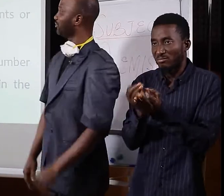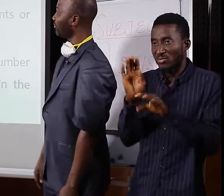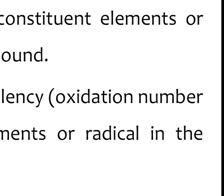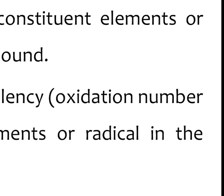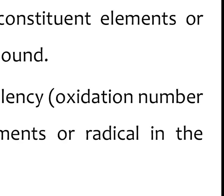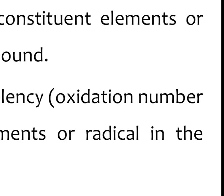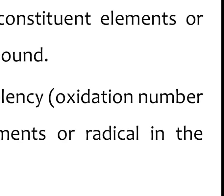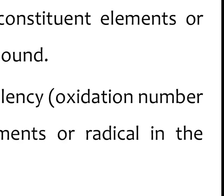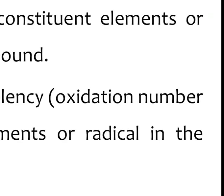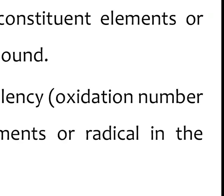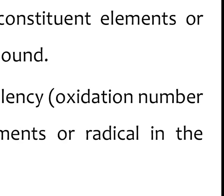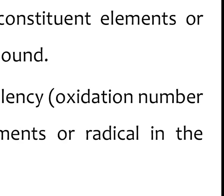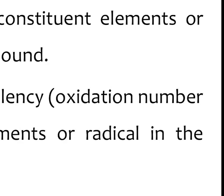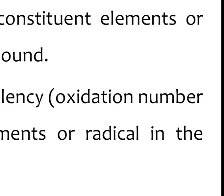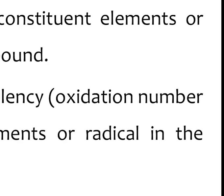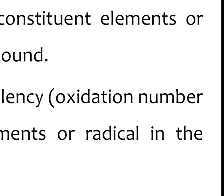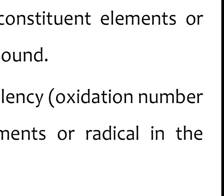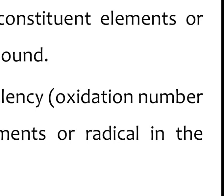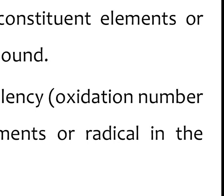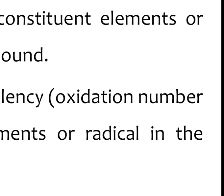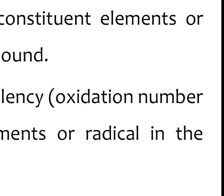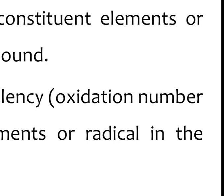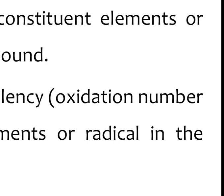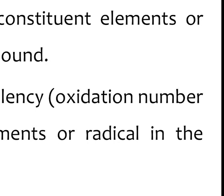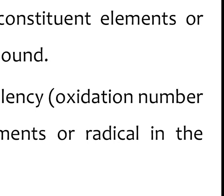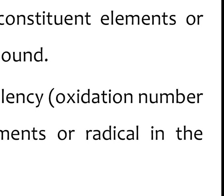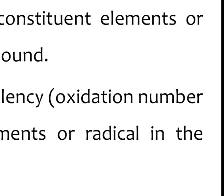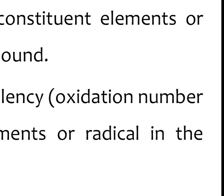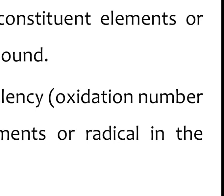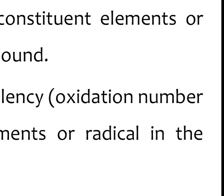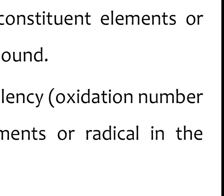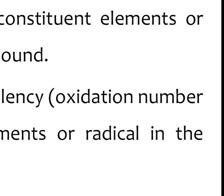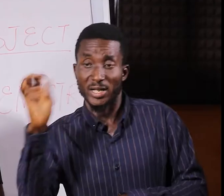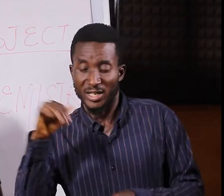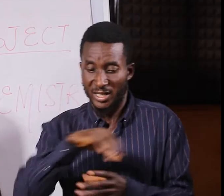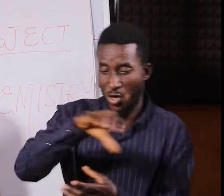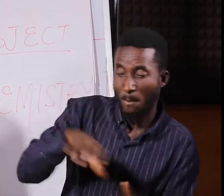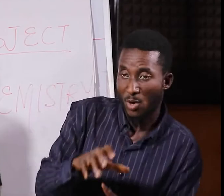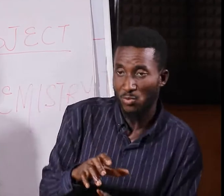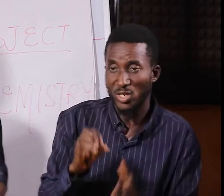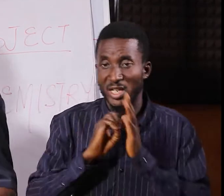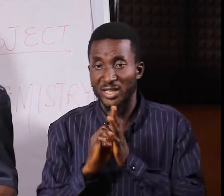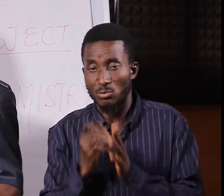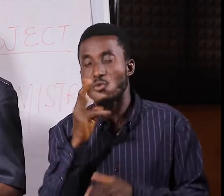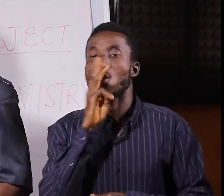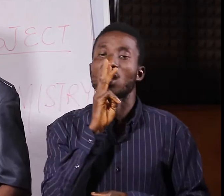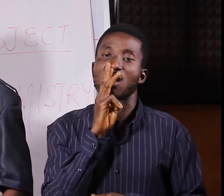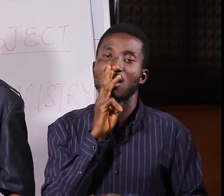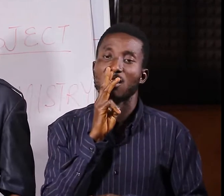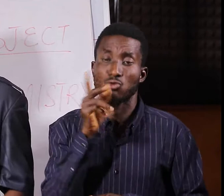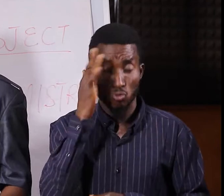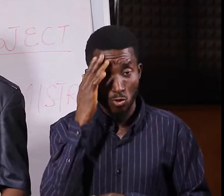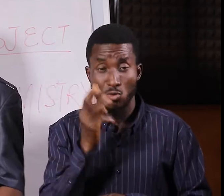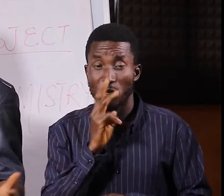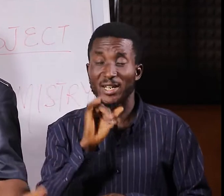1, identify the constituent element or radicals in the compound. I'll give you an example of water. You all know